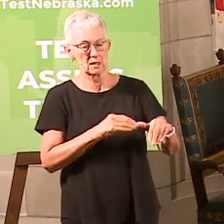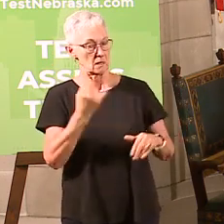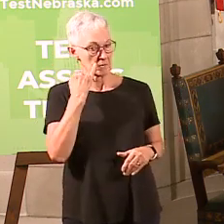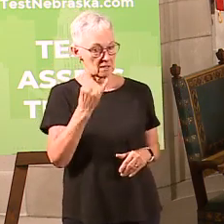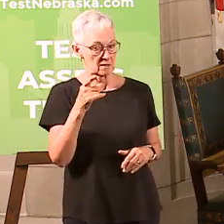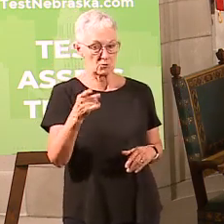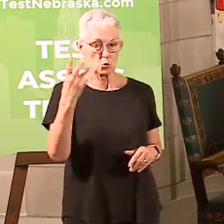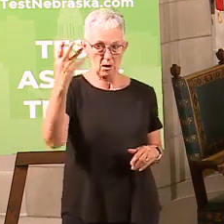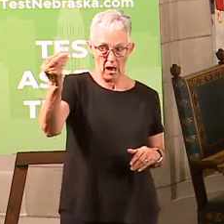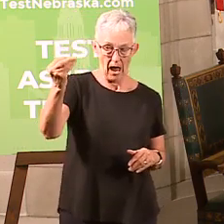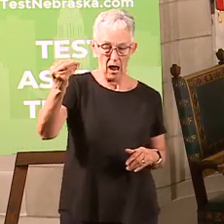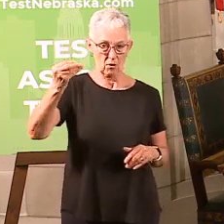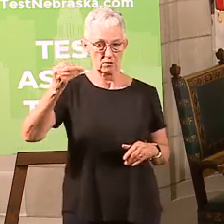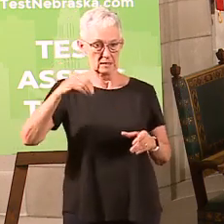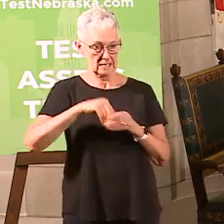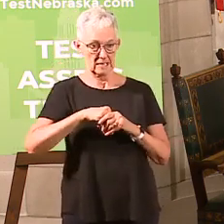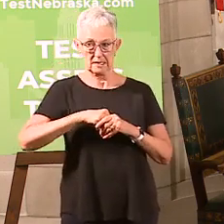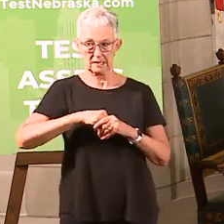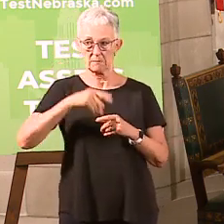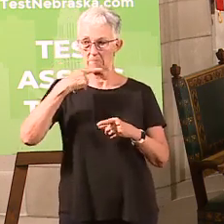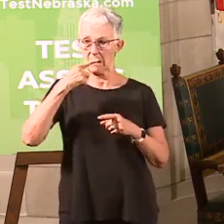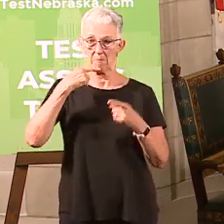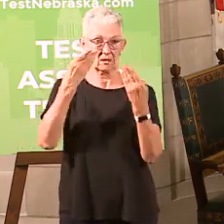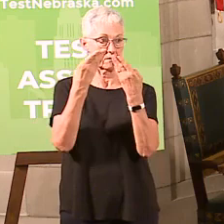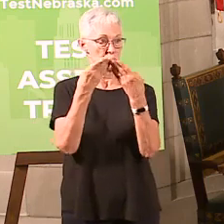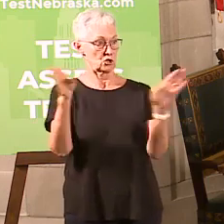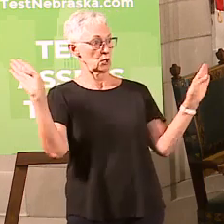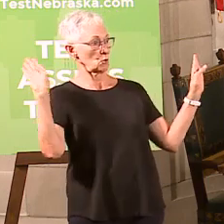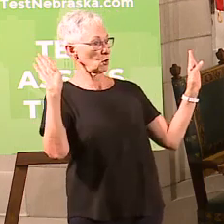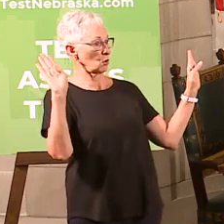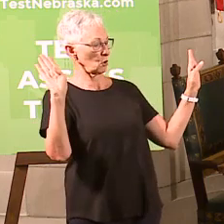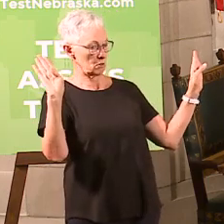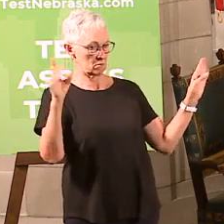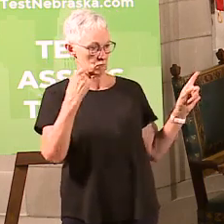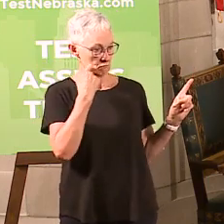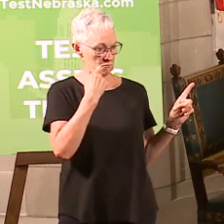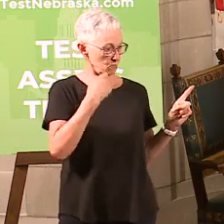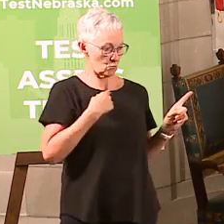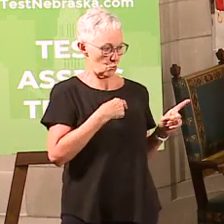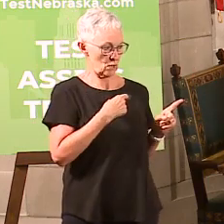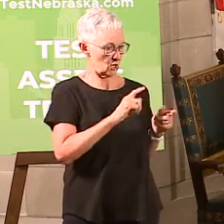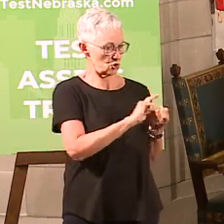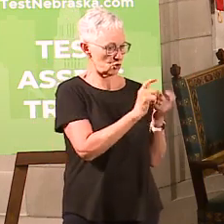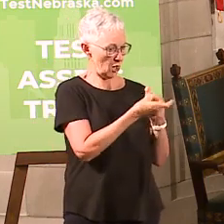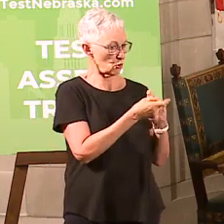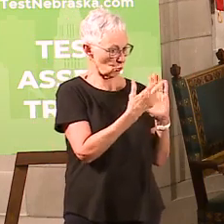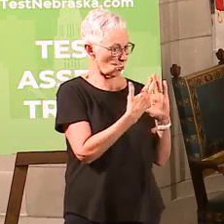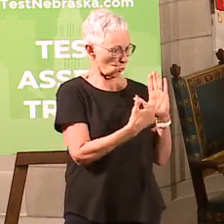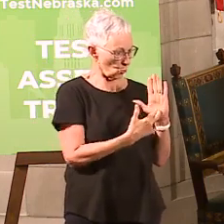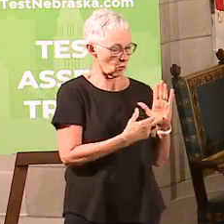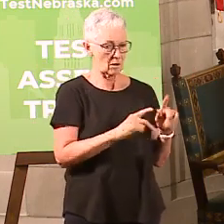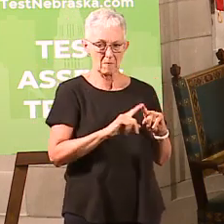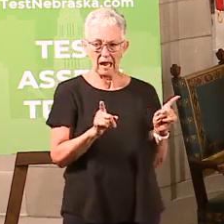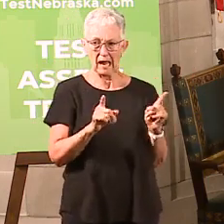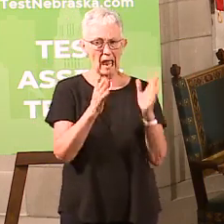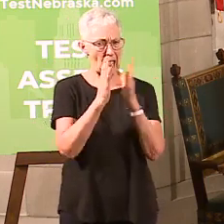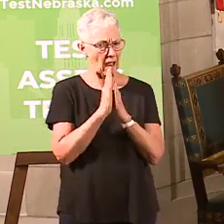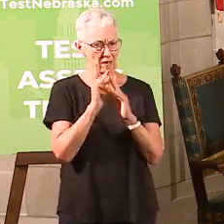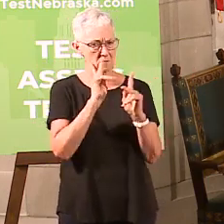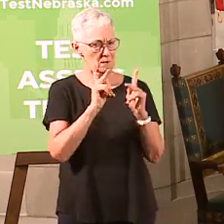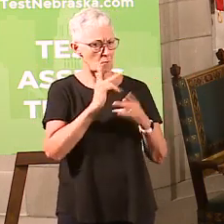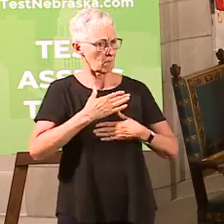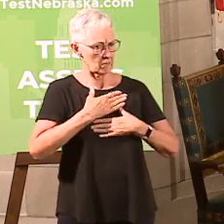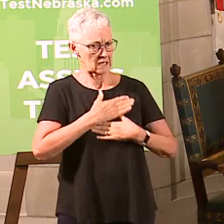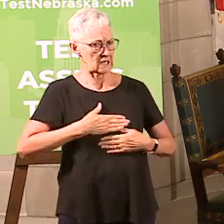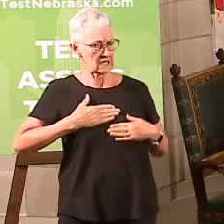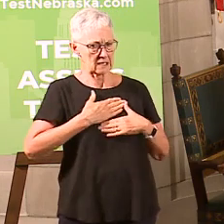is important, as we loosen restrictions, and this will always be the case, right? We loosen them June 1st. please continue to keep that 6-foot distance between you